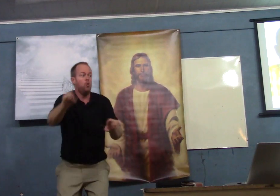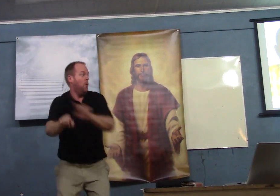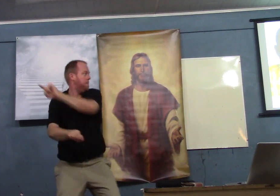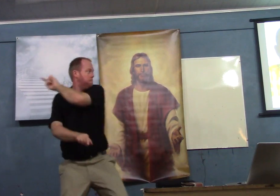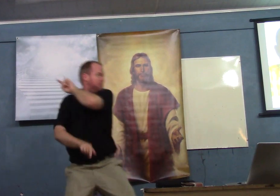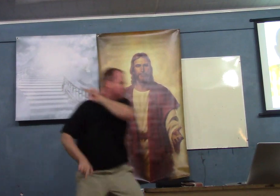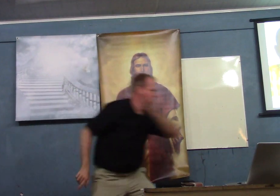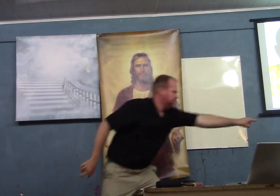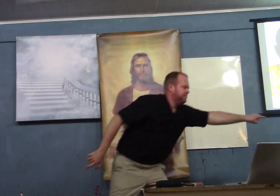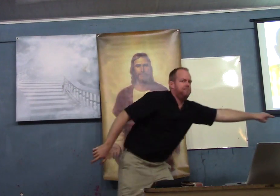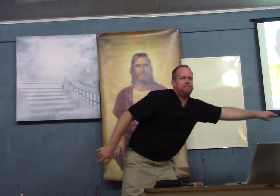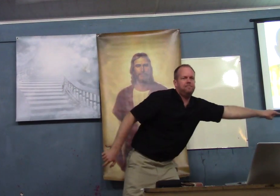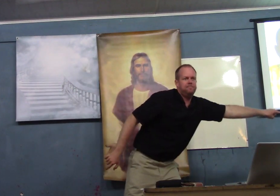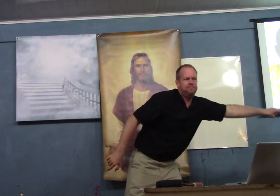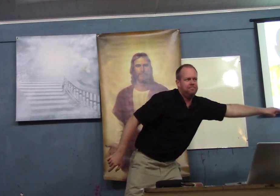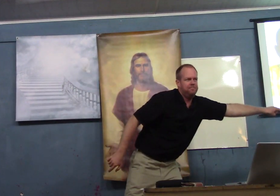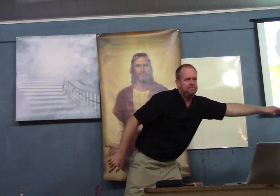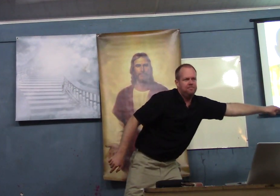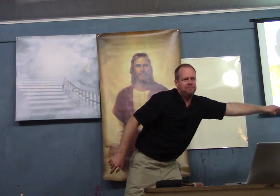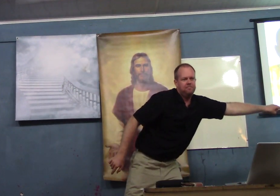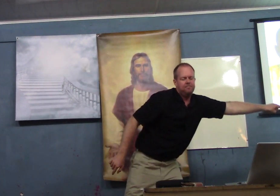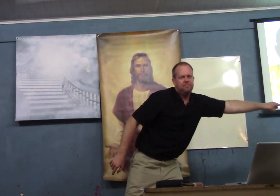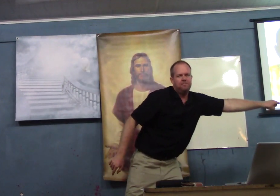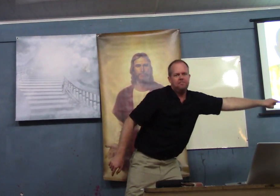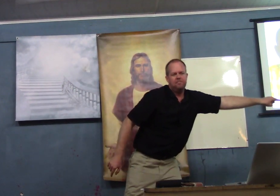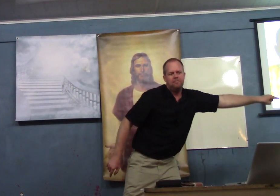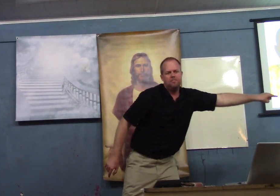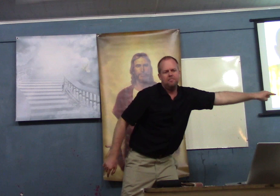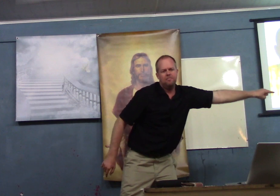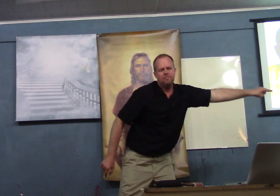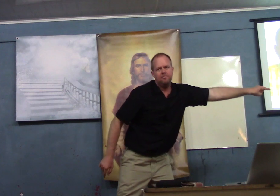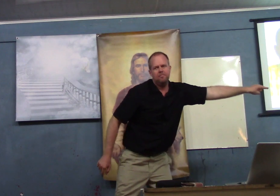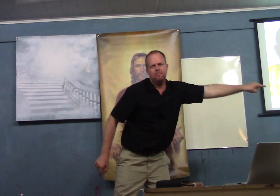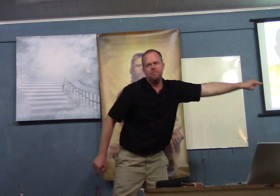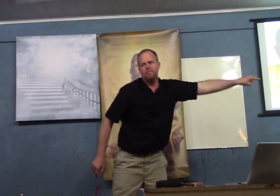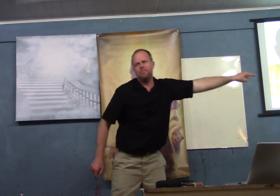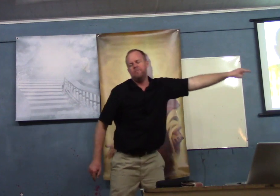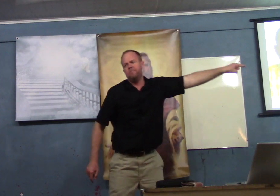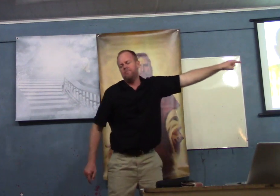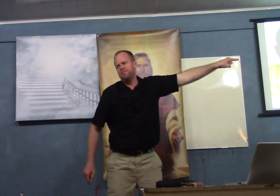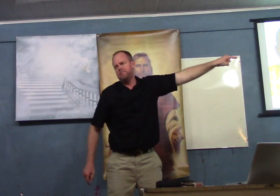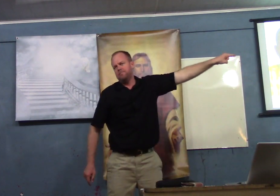the outside, and you're just doing the deeds and the acts, you will go to hell.